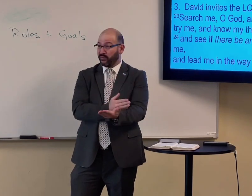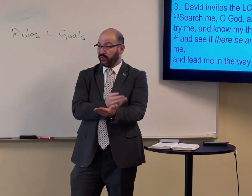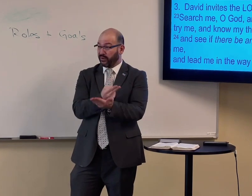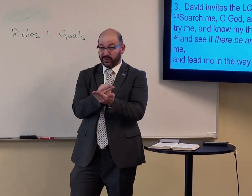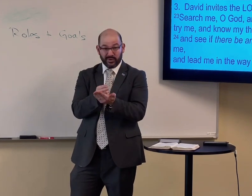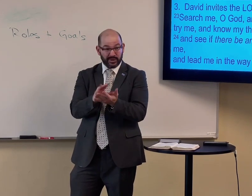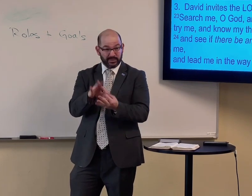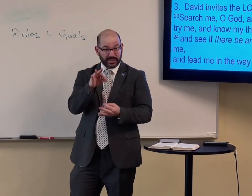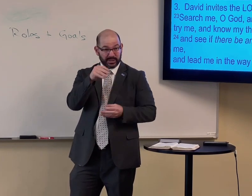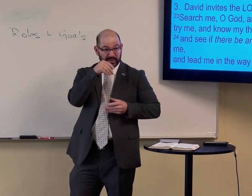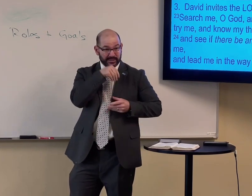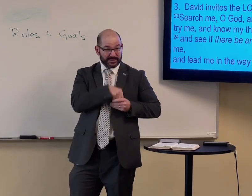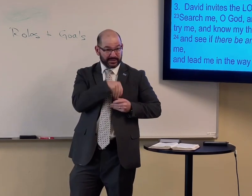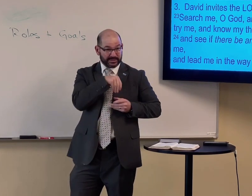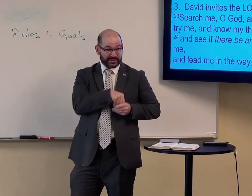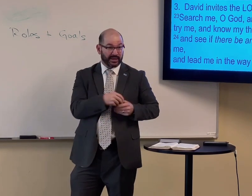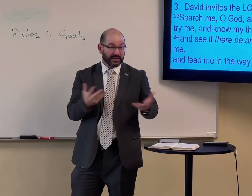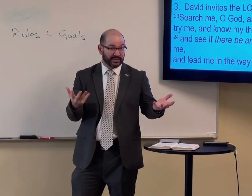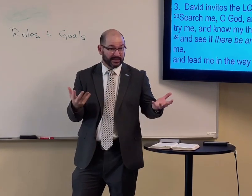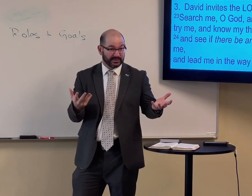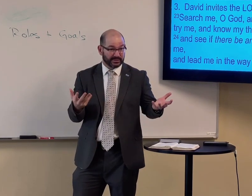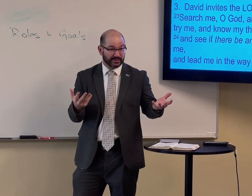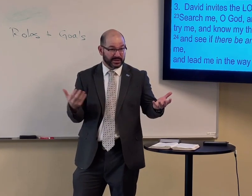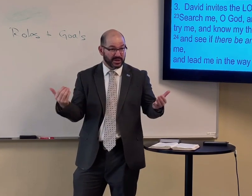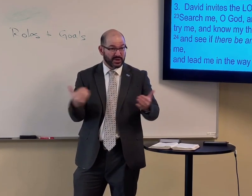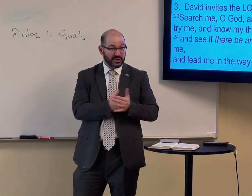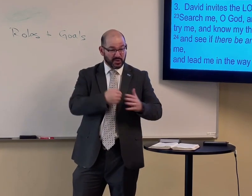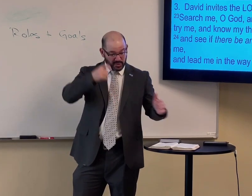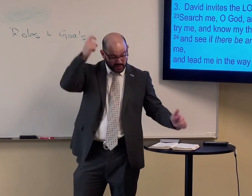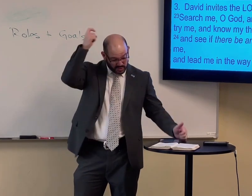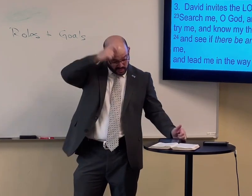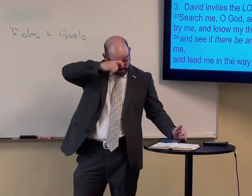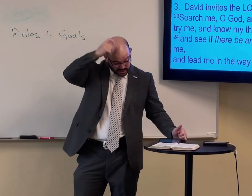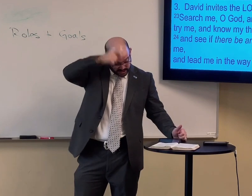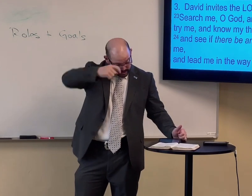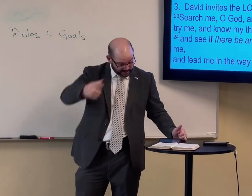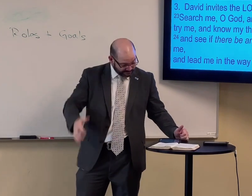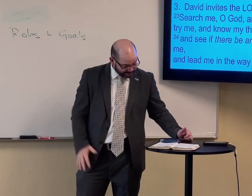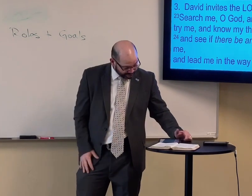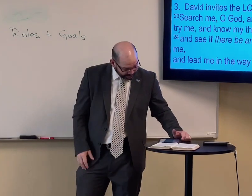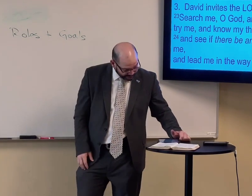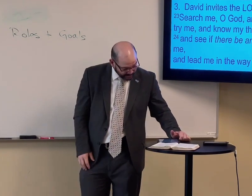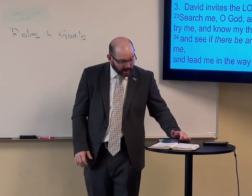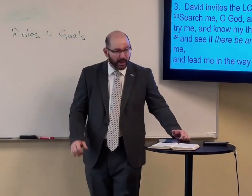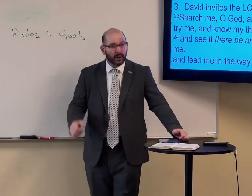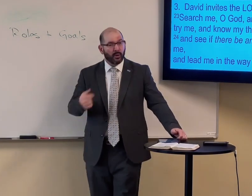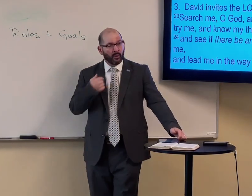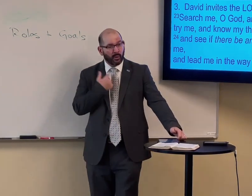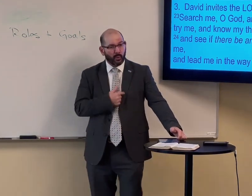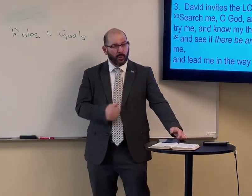You have new power with the Holy Spirit living inside you. You have wisdom